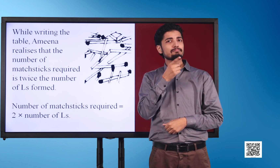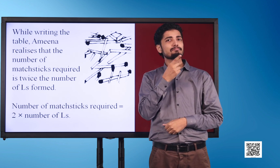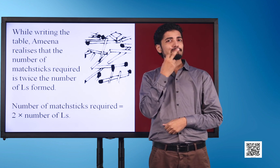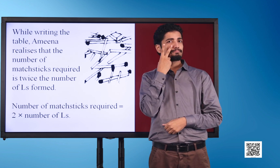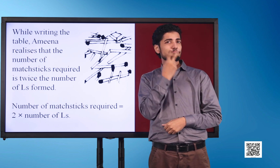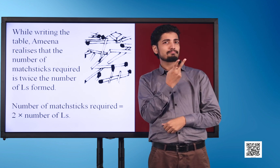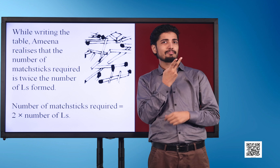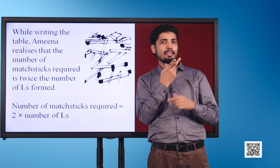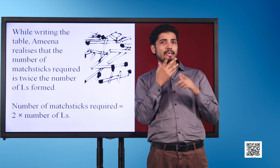formed.